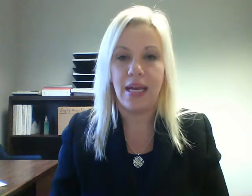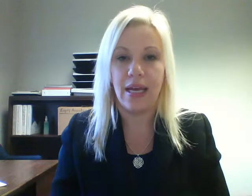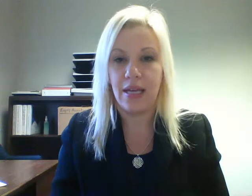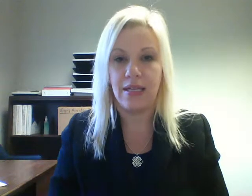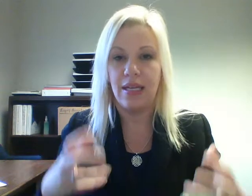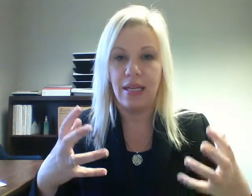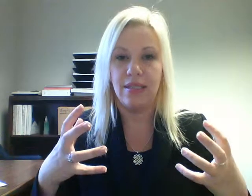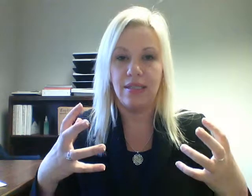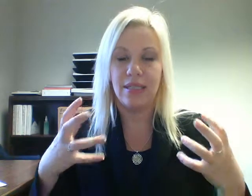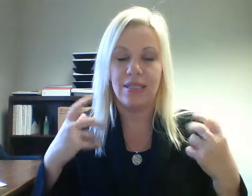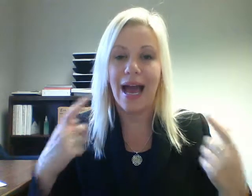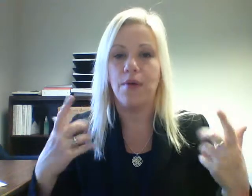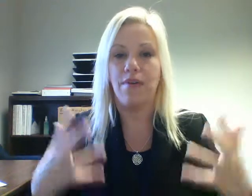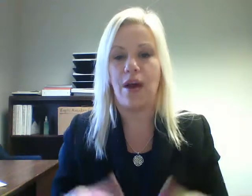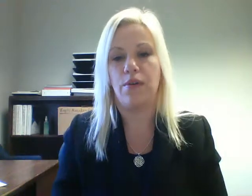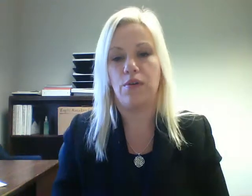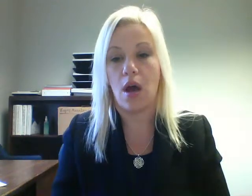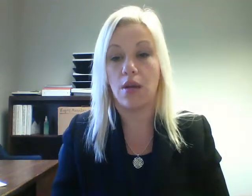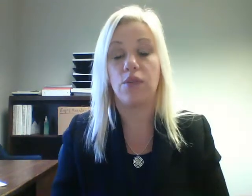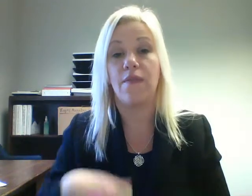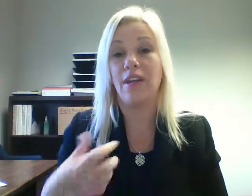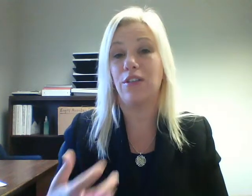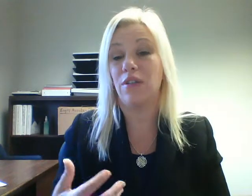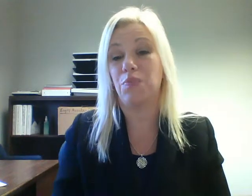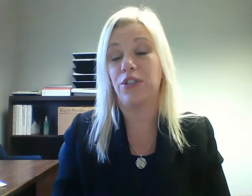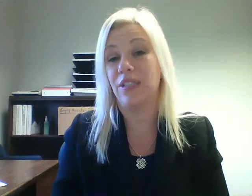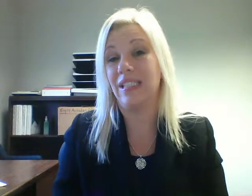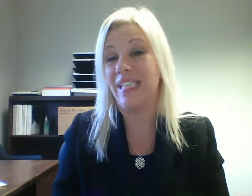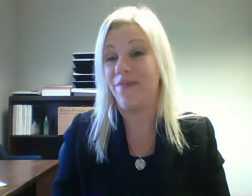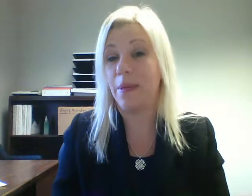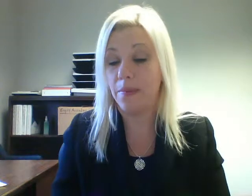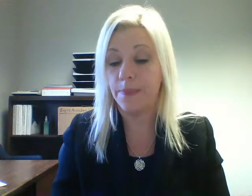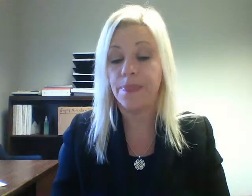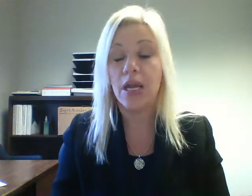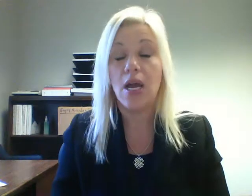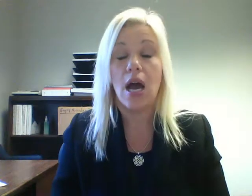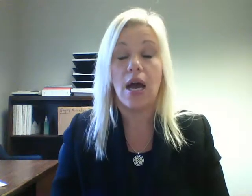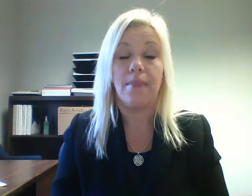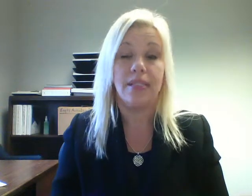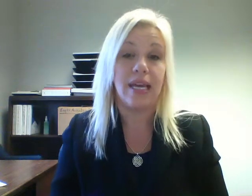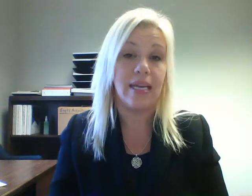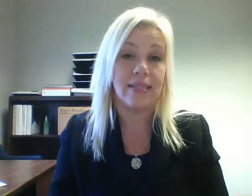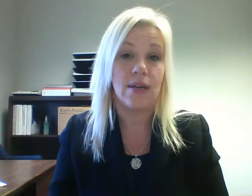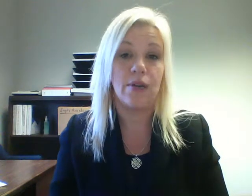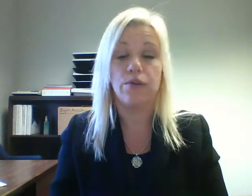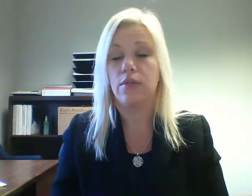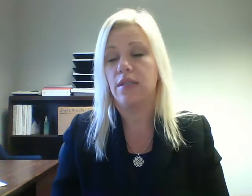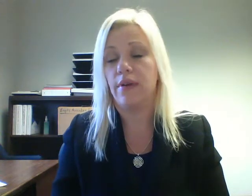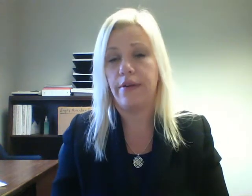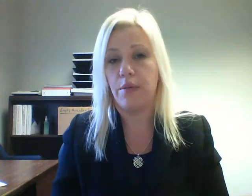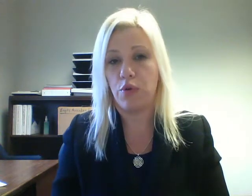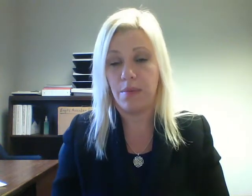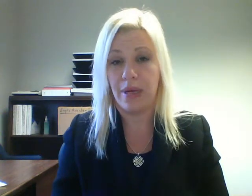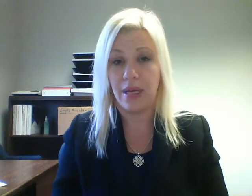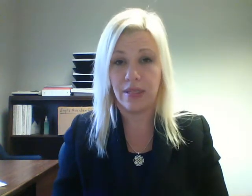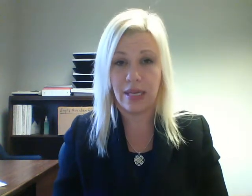meaning in the sound of how you talk. So facial expression to deaf people and to ASL users is very important because that's